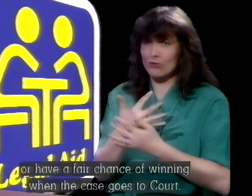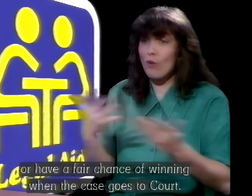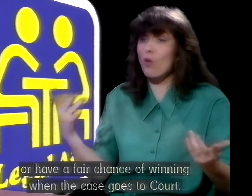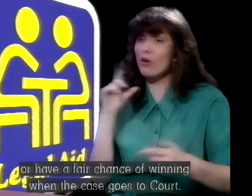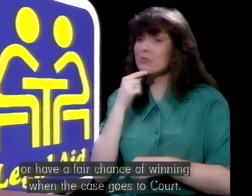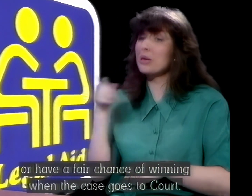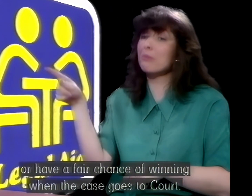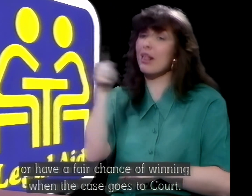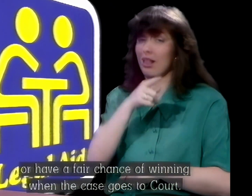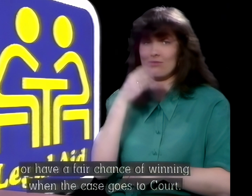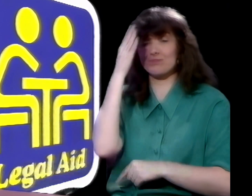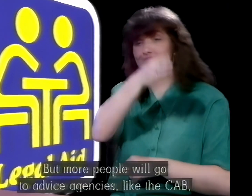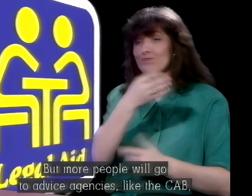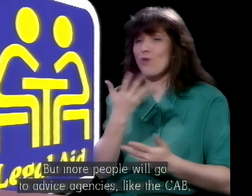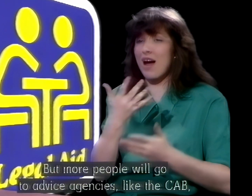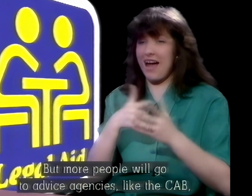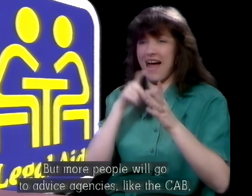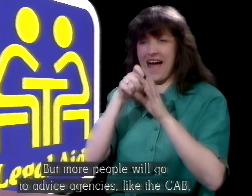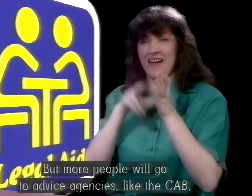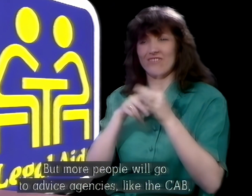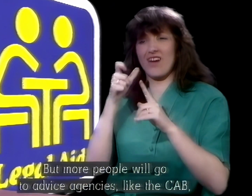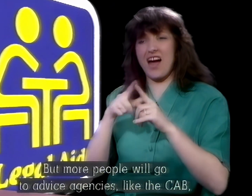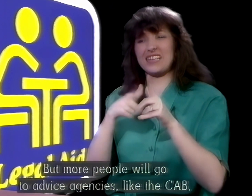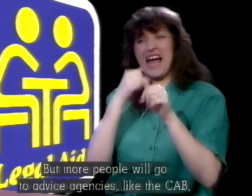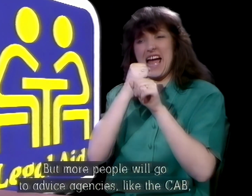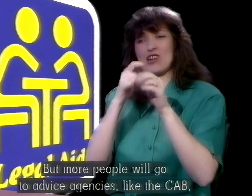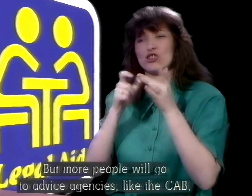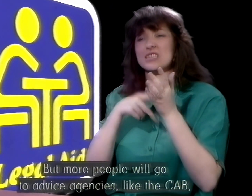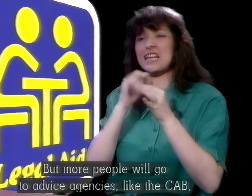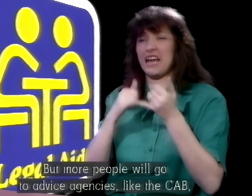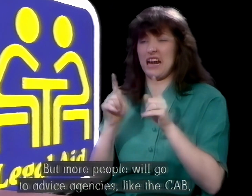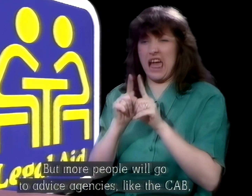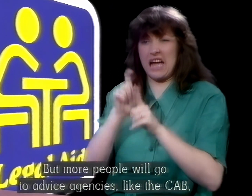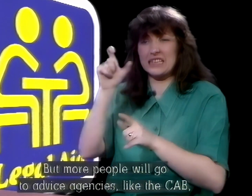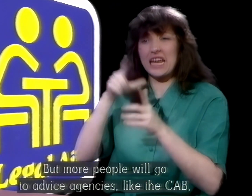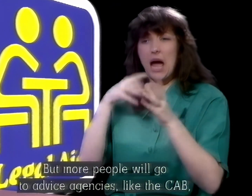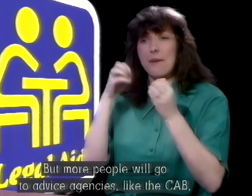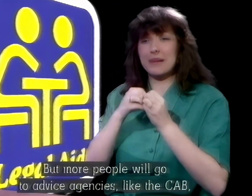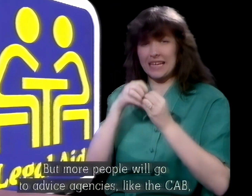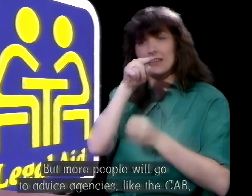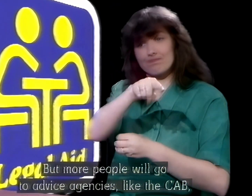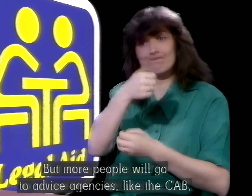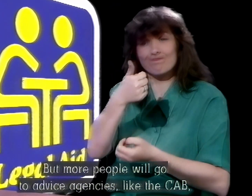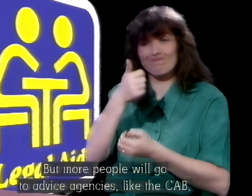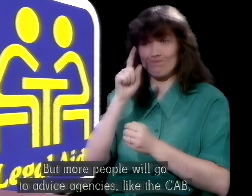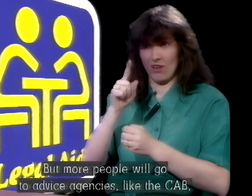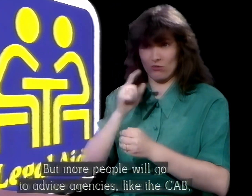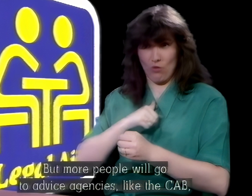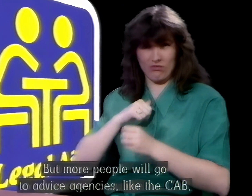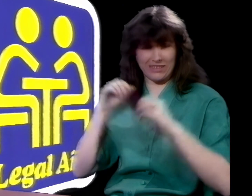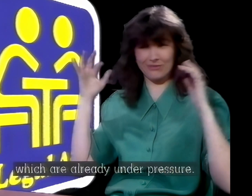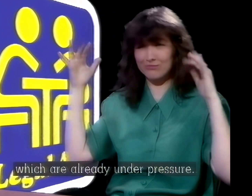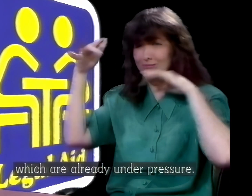lot more people will end up going to advice agencies, like the CAB, who are already under a great deal of